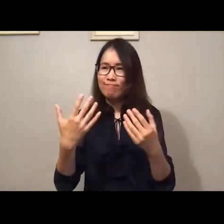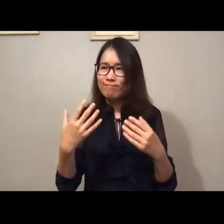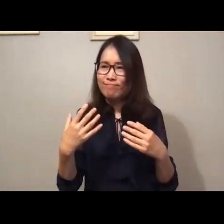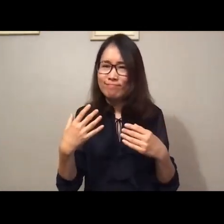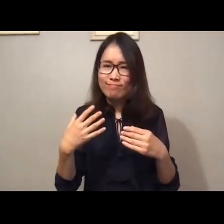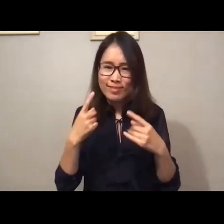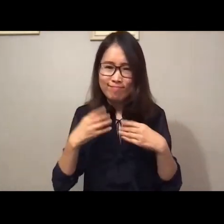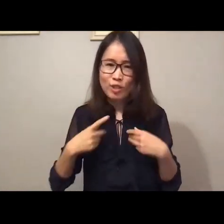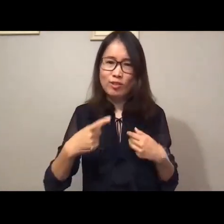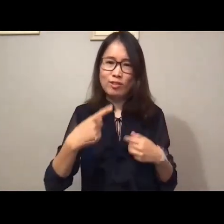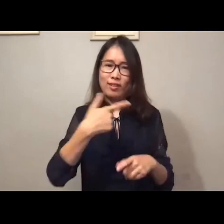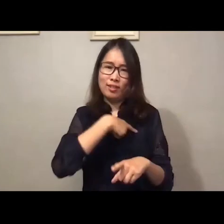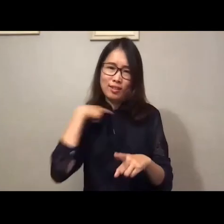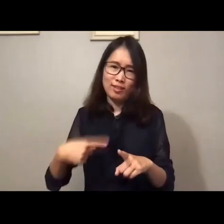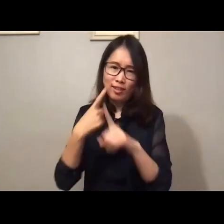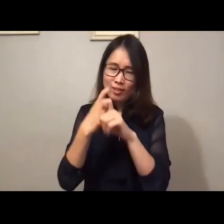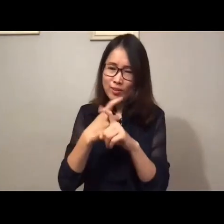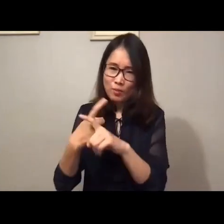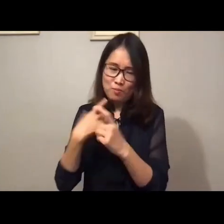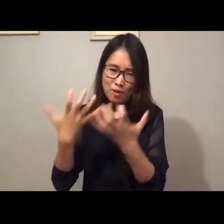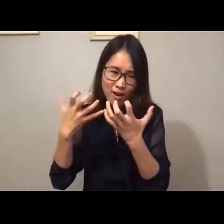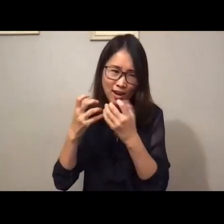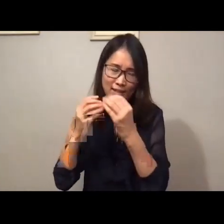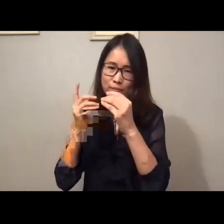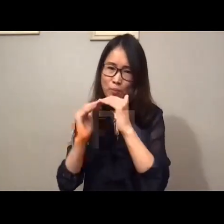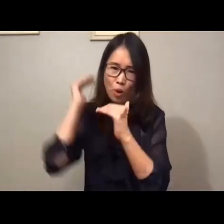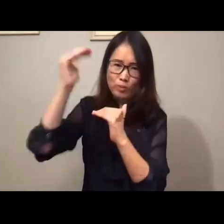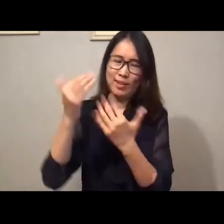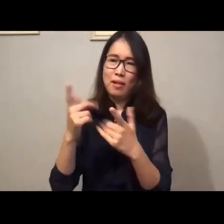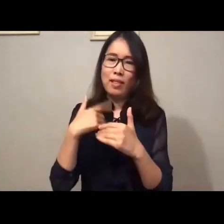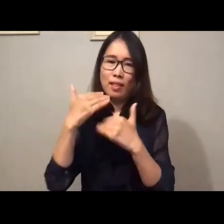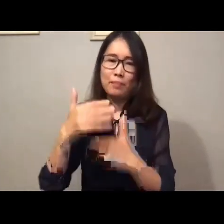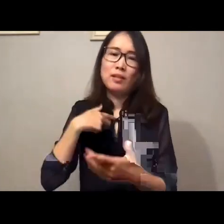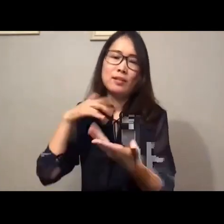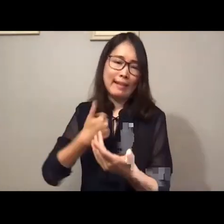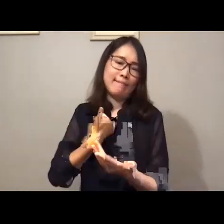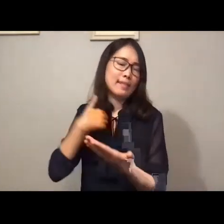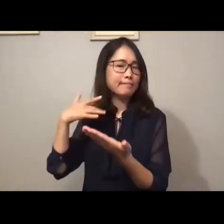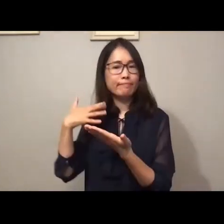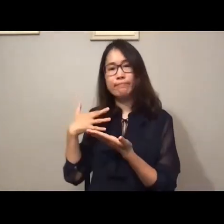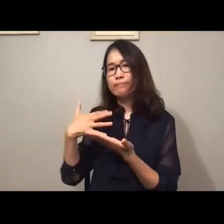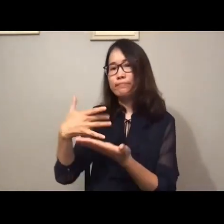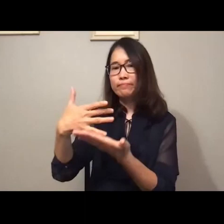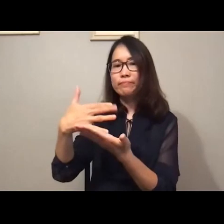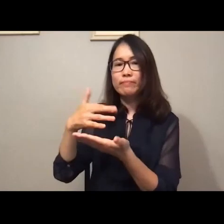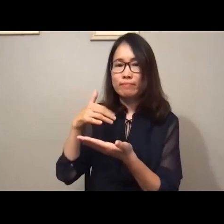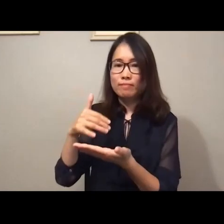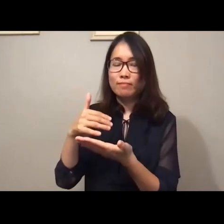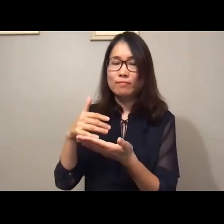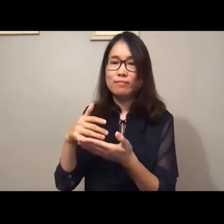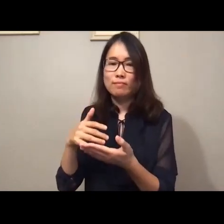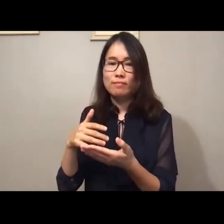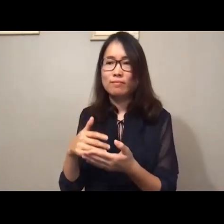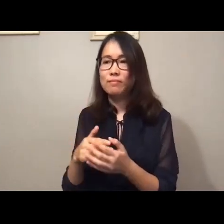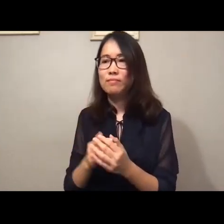classes. So again, I accepted what I was given. I wanted to study more Chinese writing.